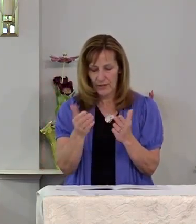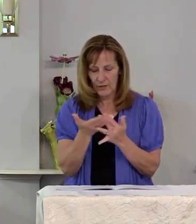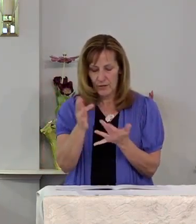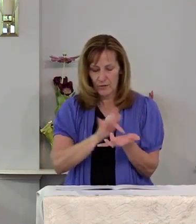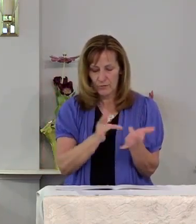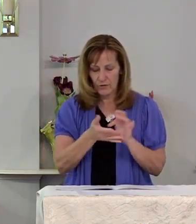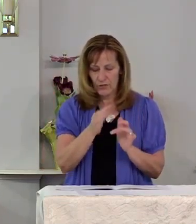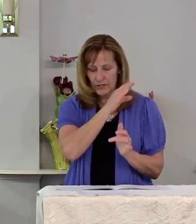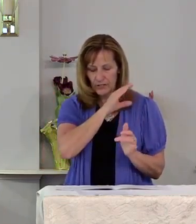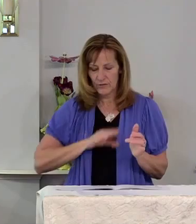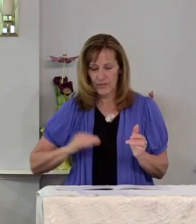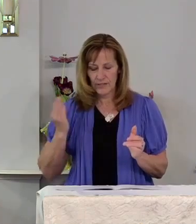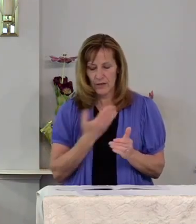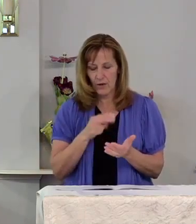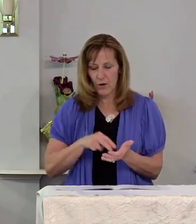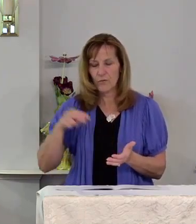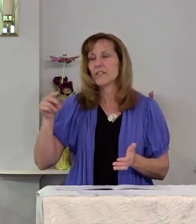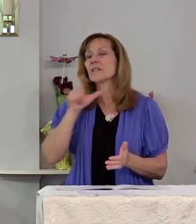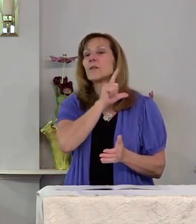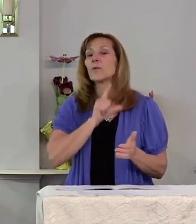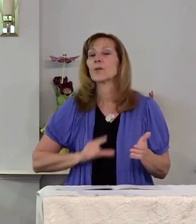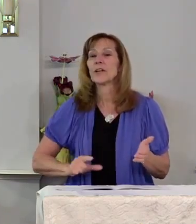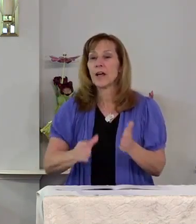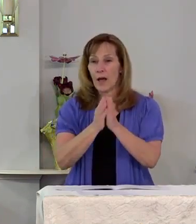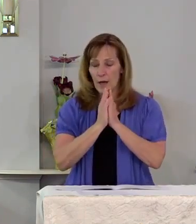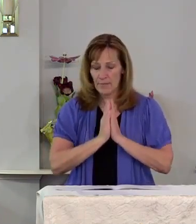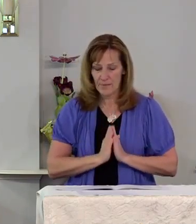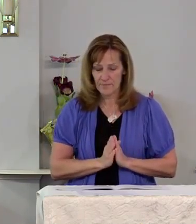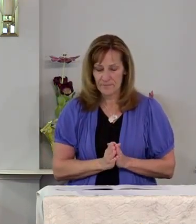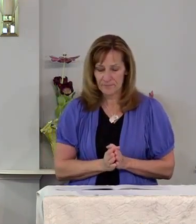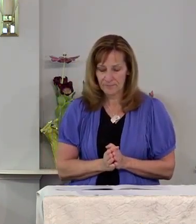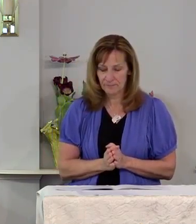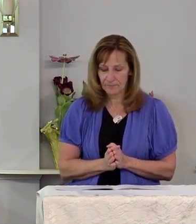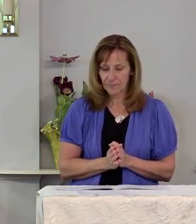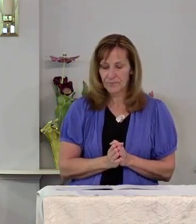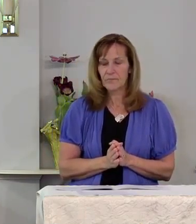Through Jesus Christ, our risen Lord. Amen.